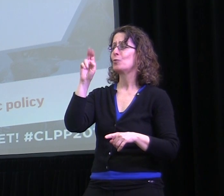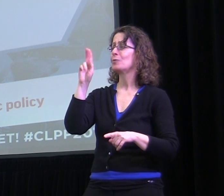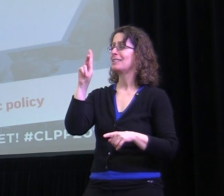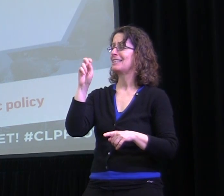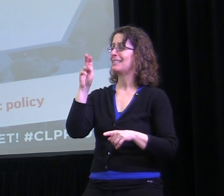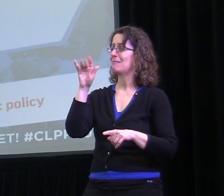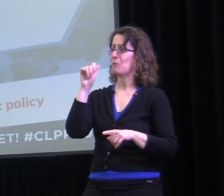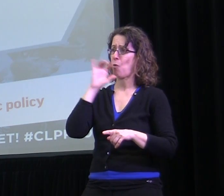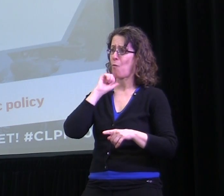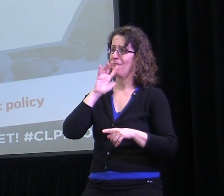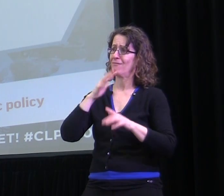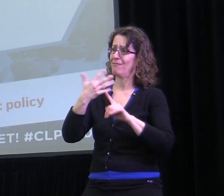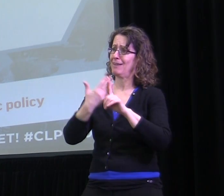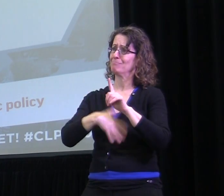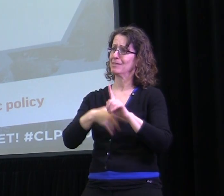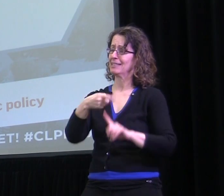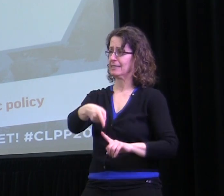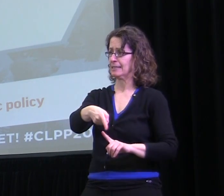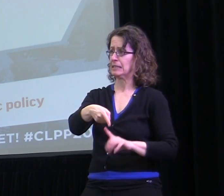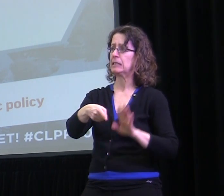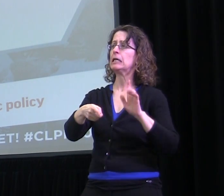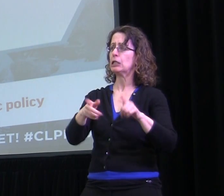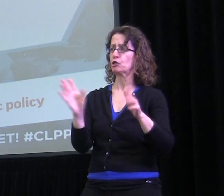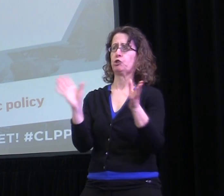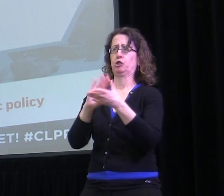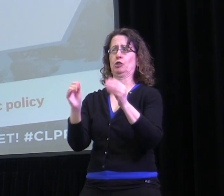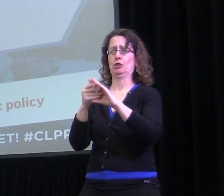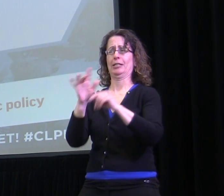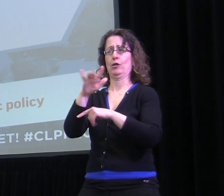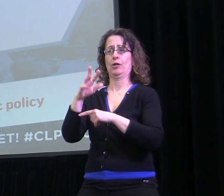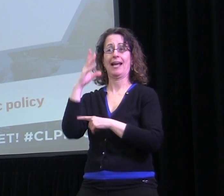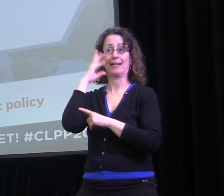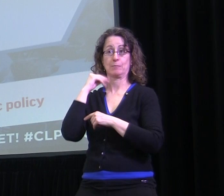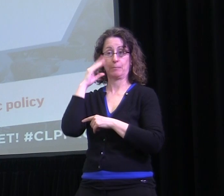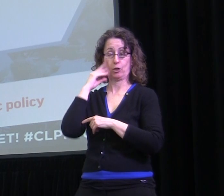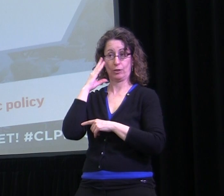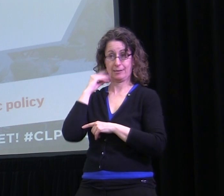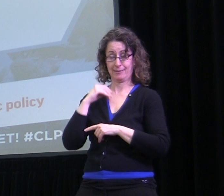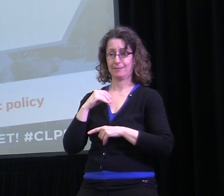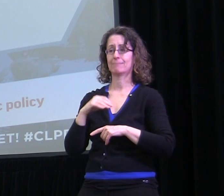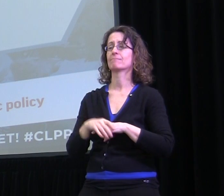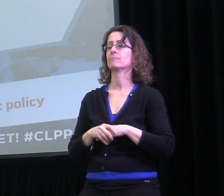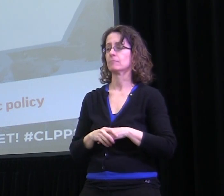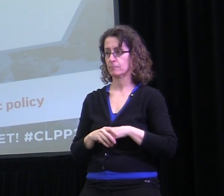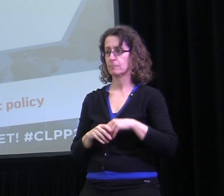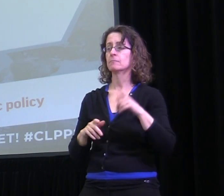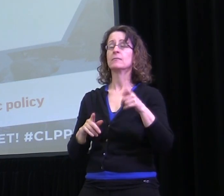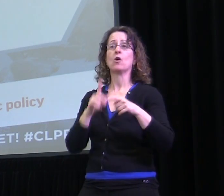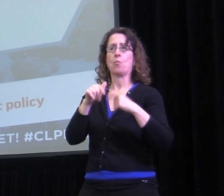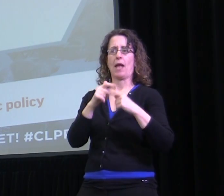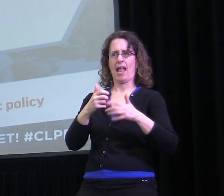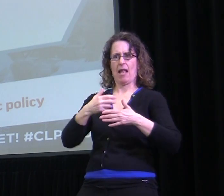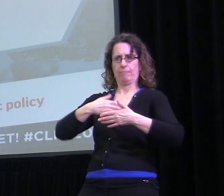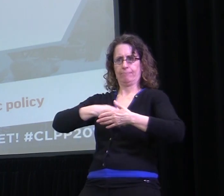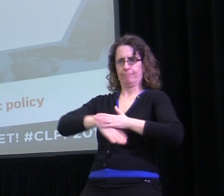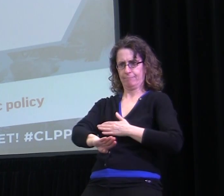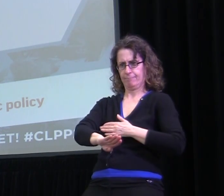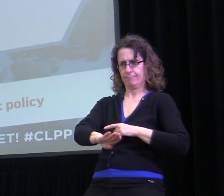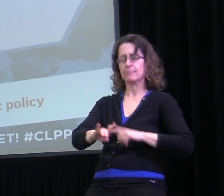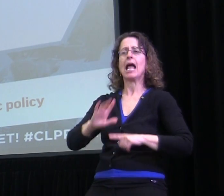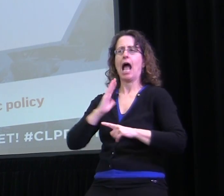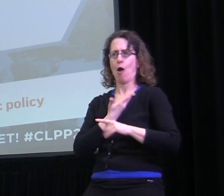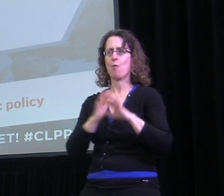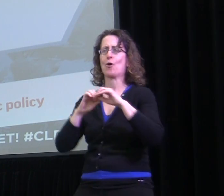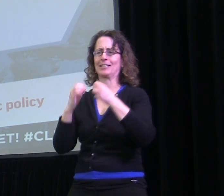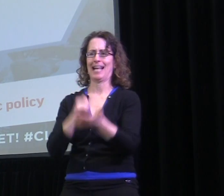old. And now, just as PBP was with her when she had to say goodbye to Titus after his birth, PBP is by her side while she does